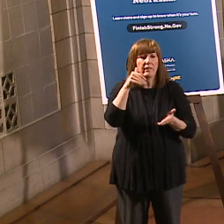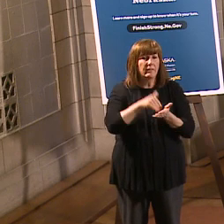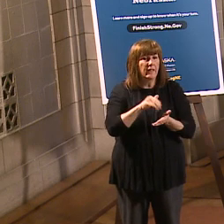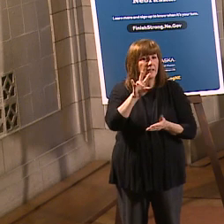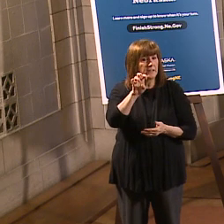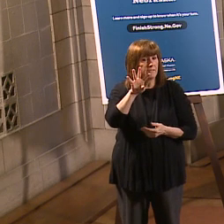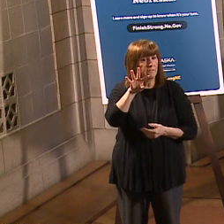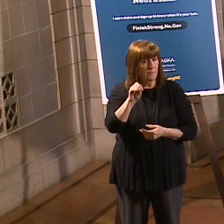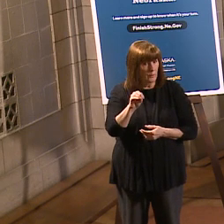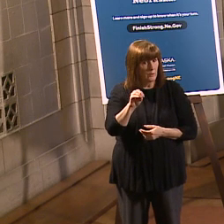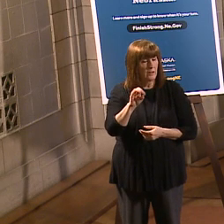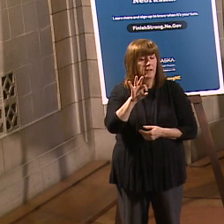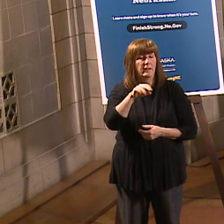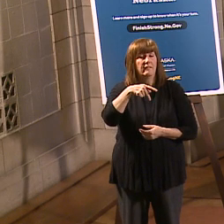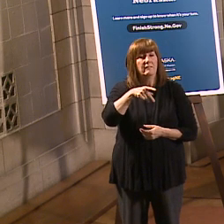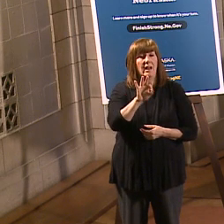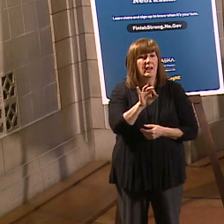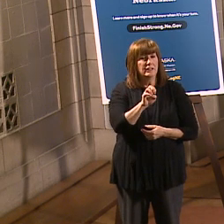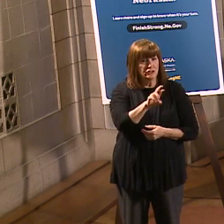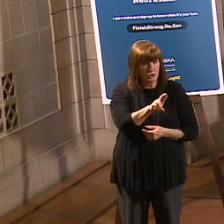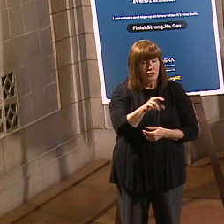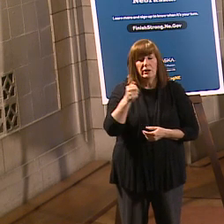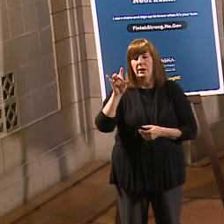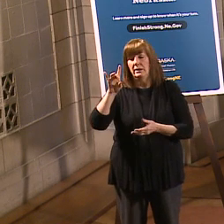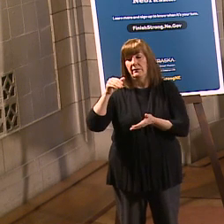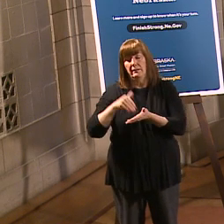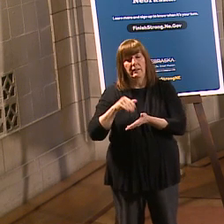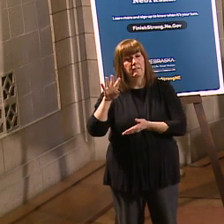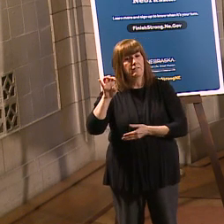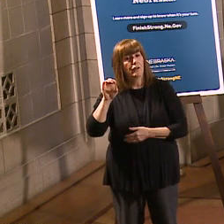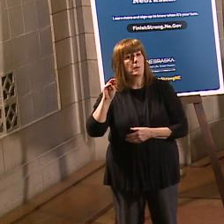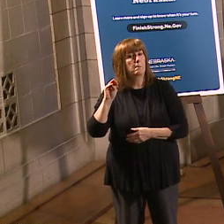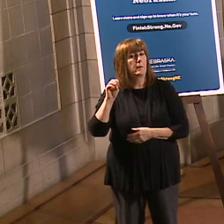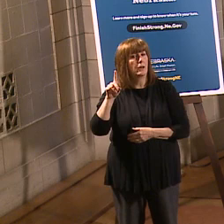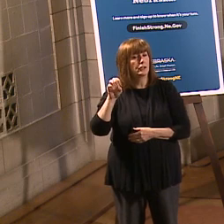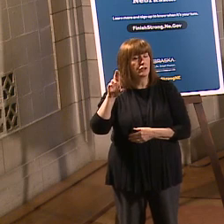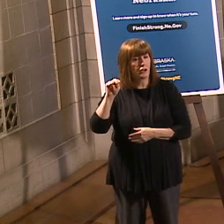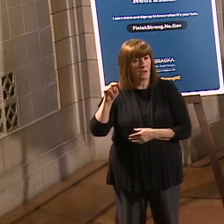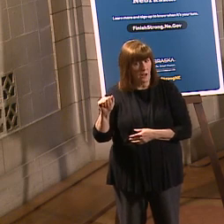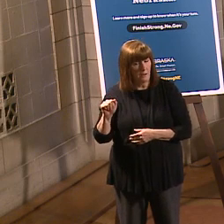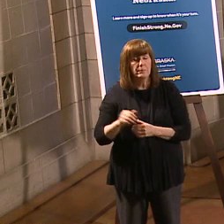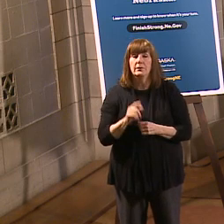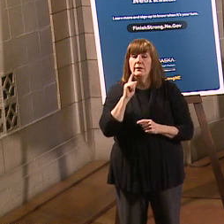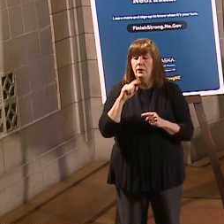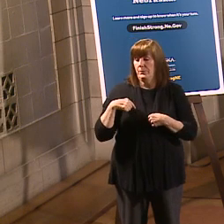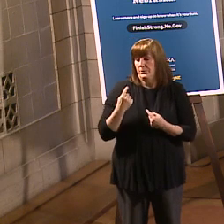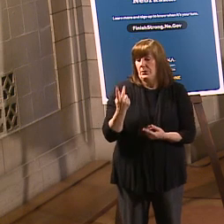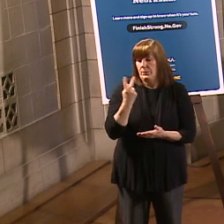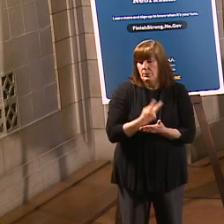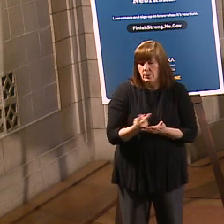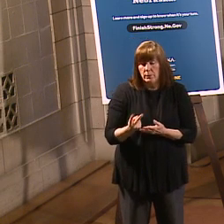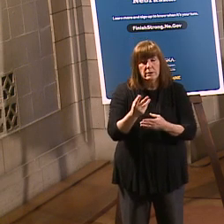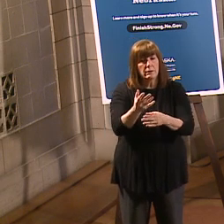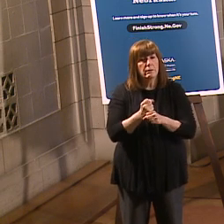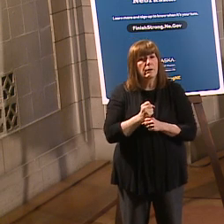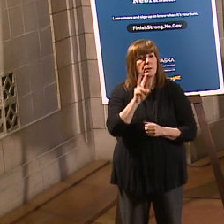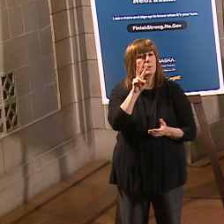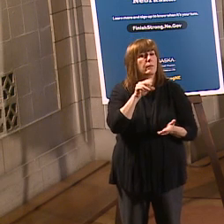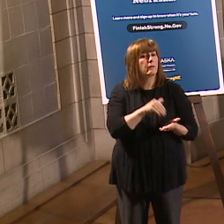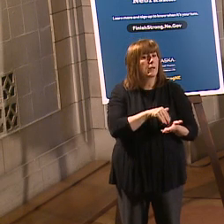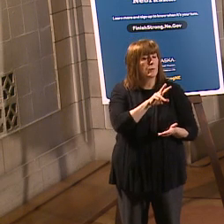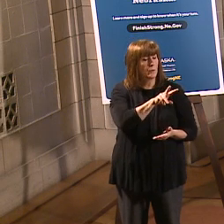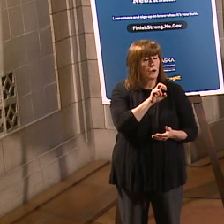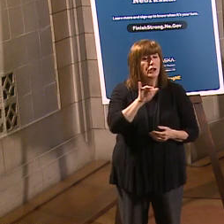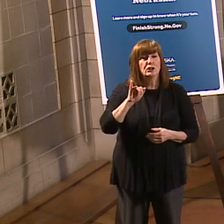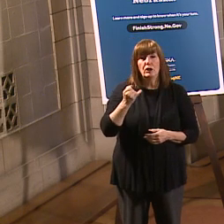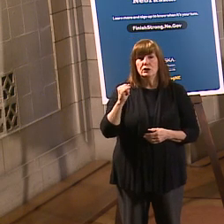25,740 doses of Pfizer each week and 18,400 doses of Moderna. For the past 2 weeks, we've received 2,200 doses